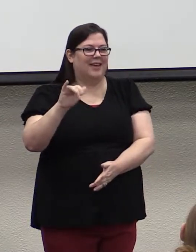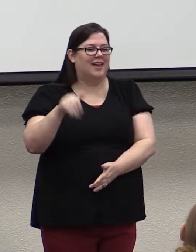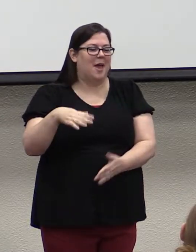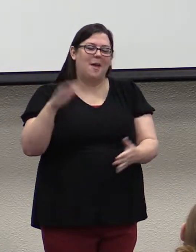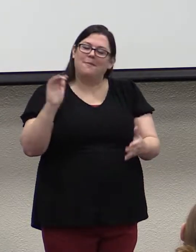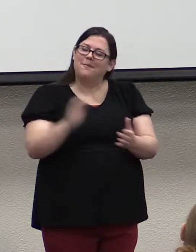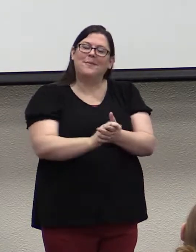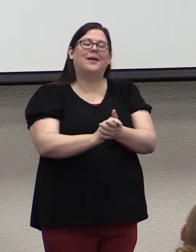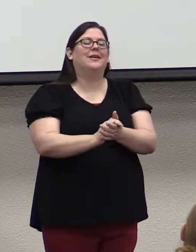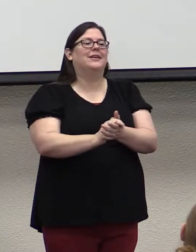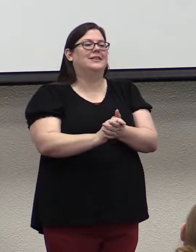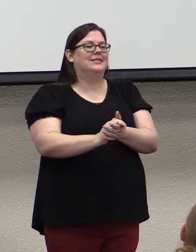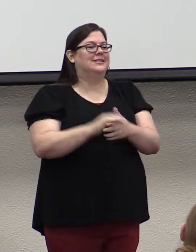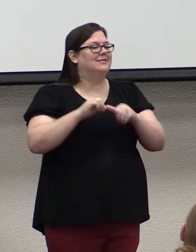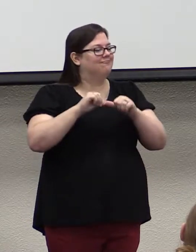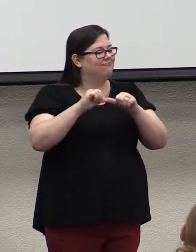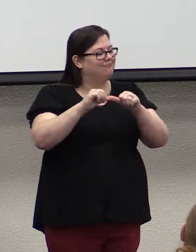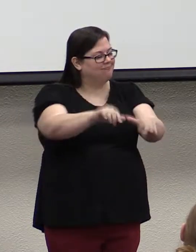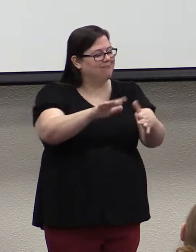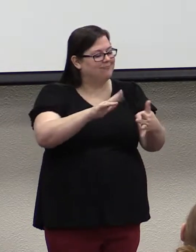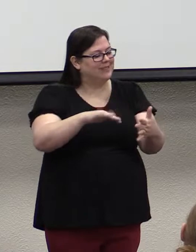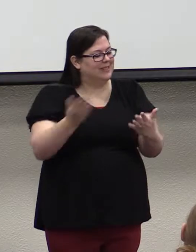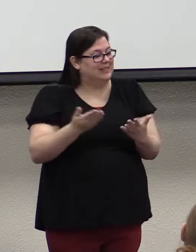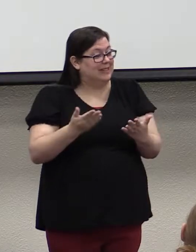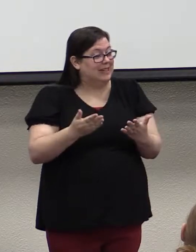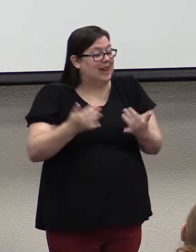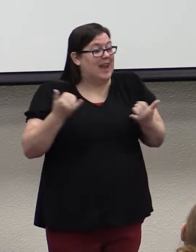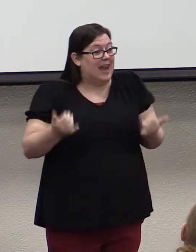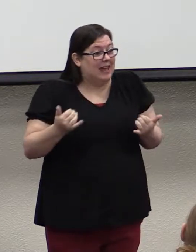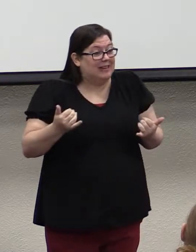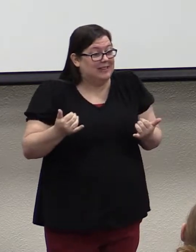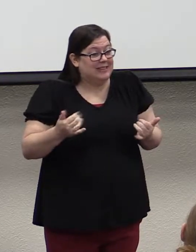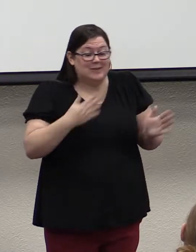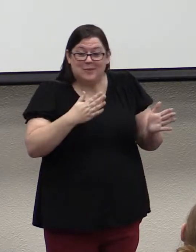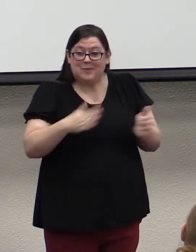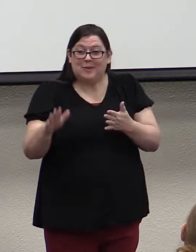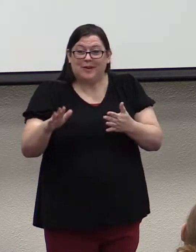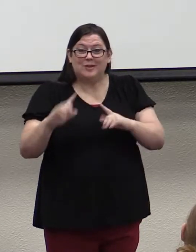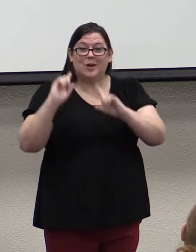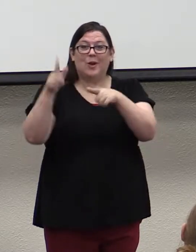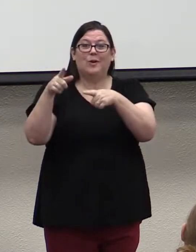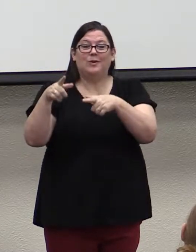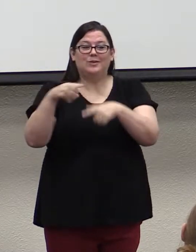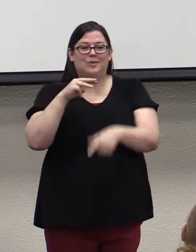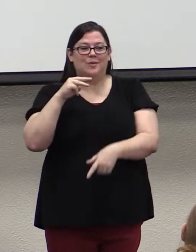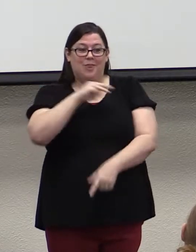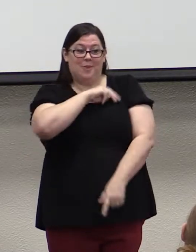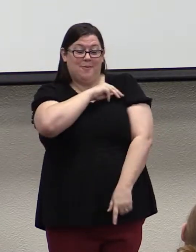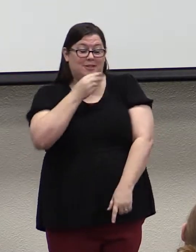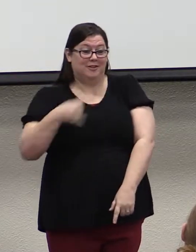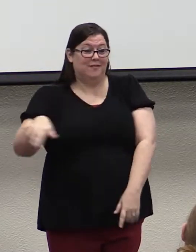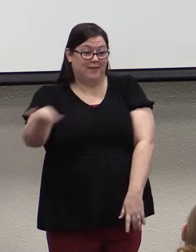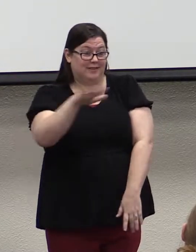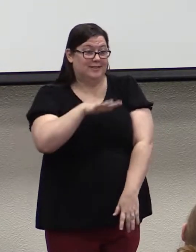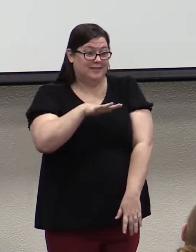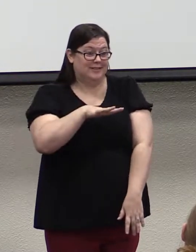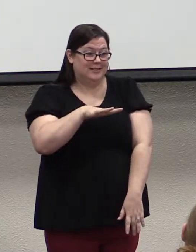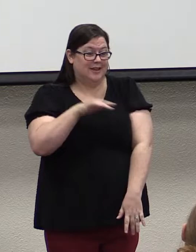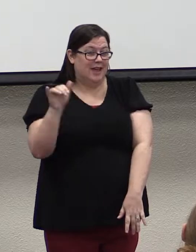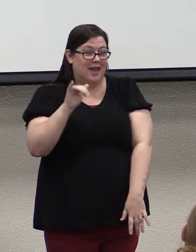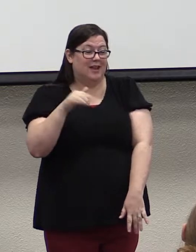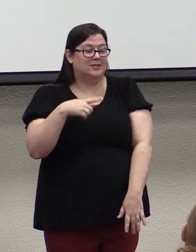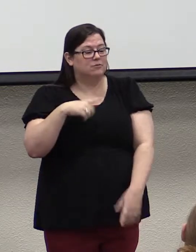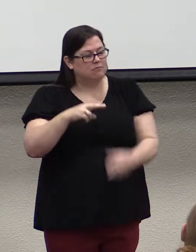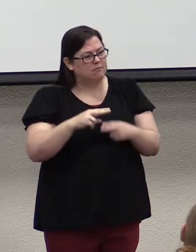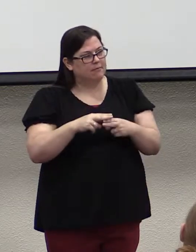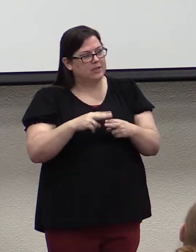married, has continued his studies here. Now he is preparing to head to the mission field. And also mention here